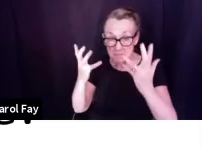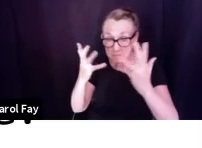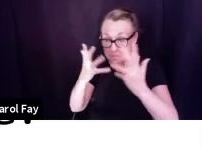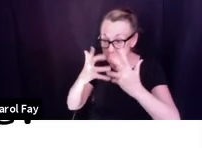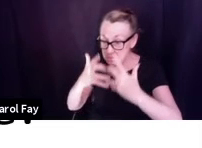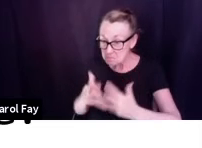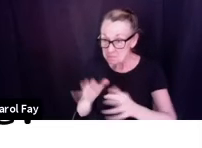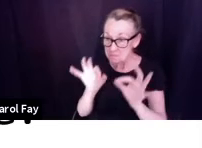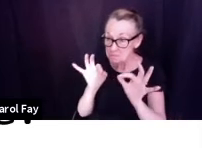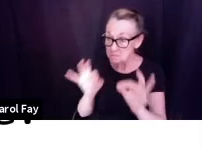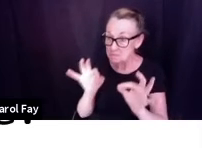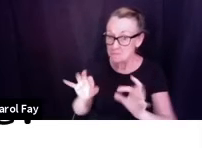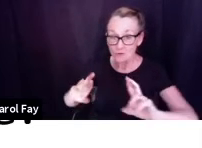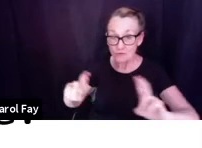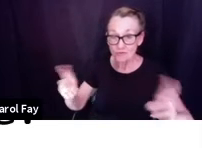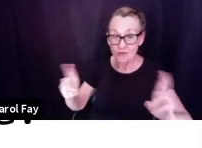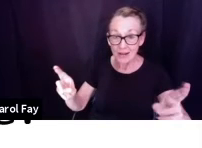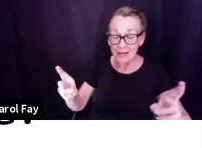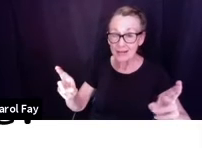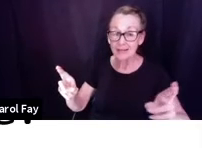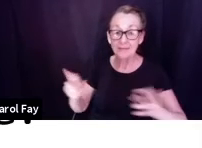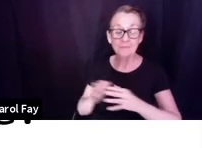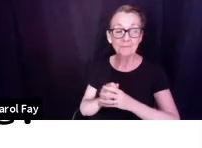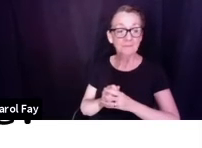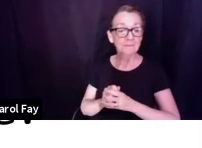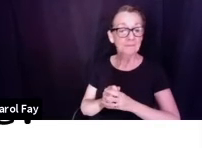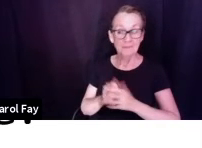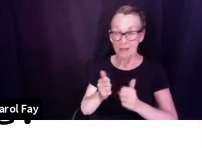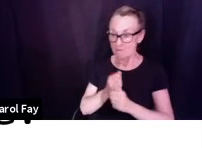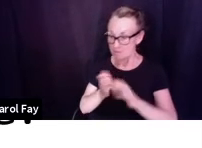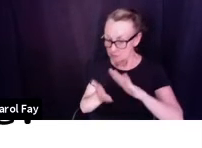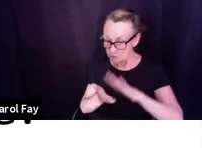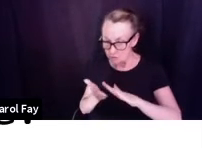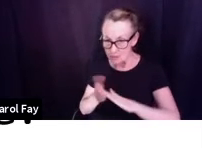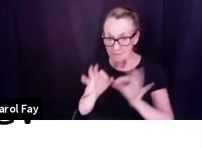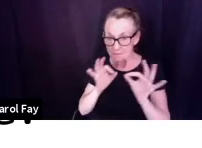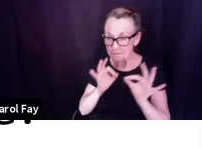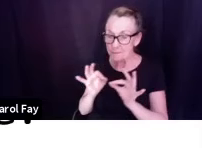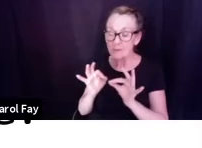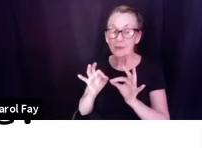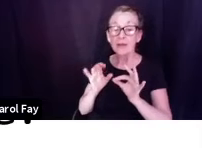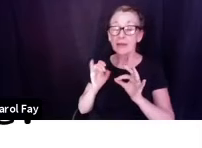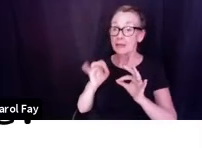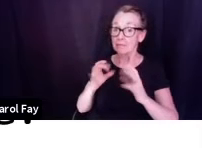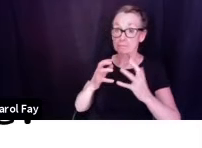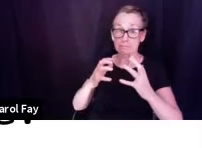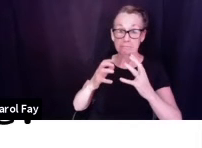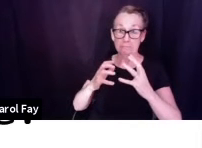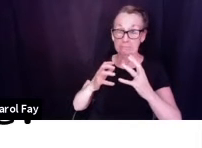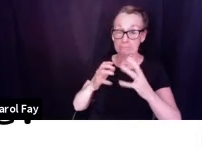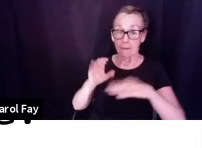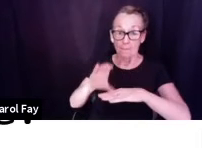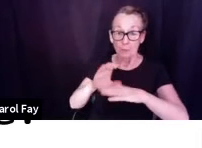And so you, everything is running and that you also have backup plans. That can be